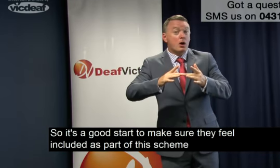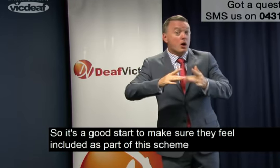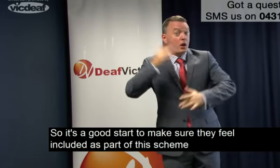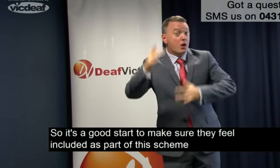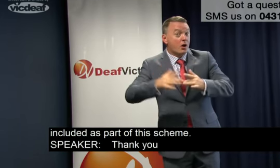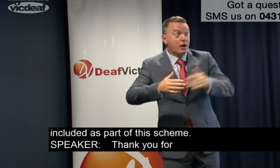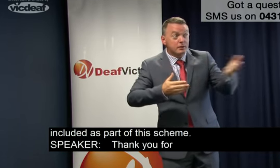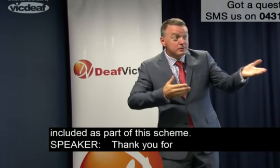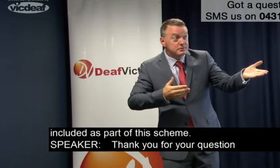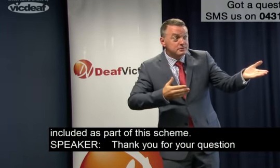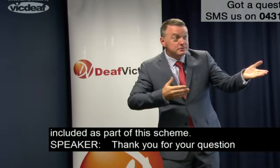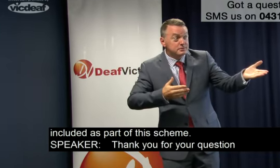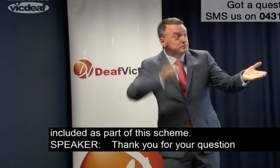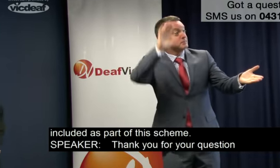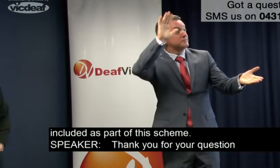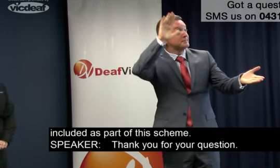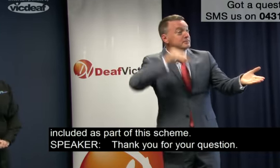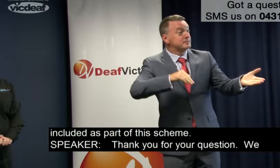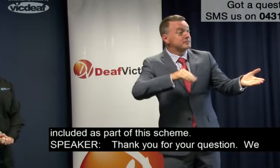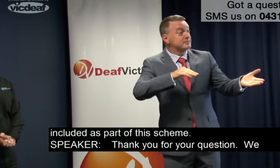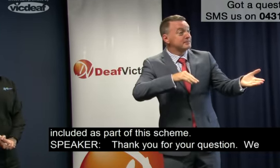We now have a question from online. Hello?